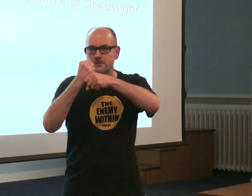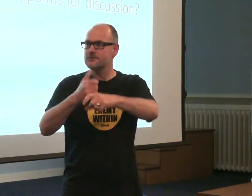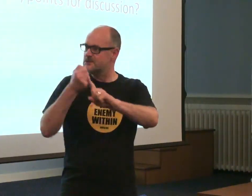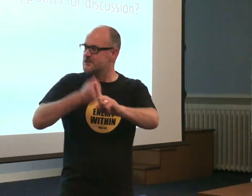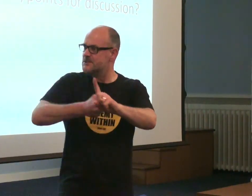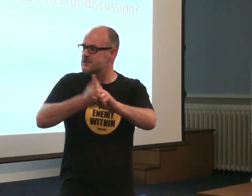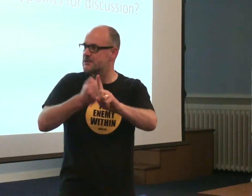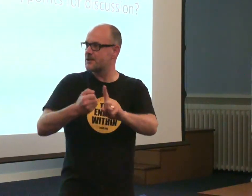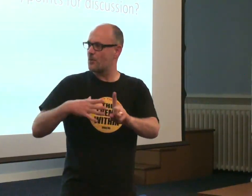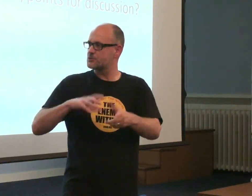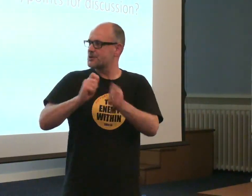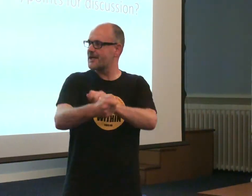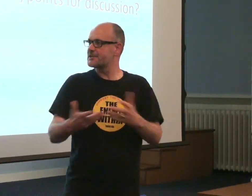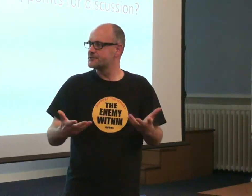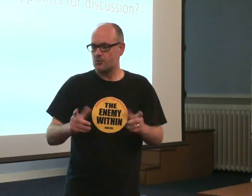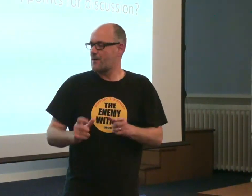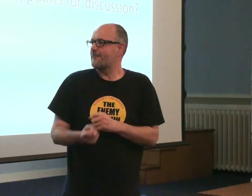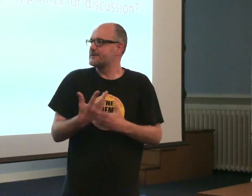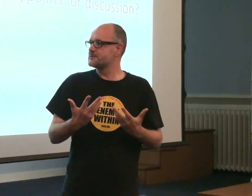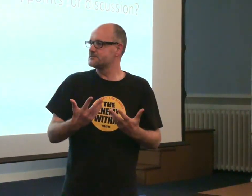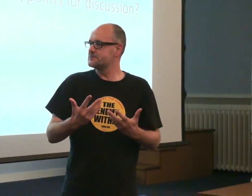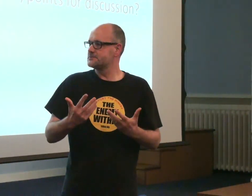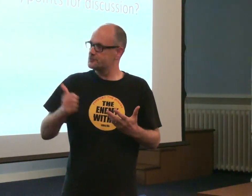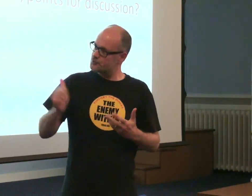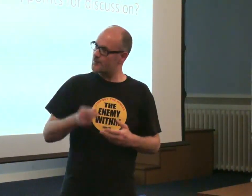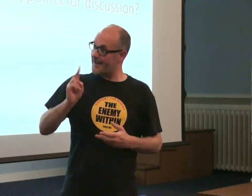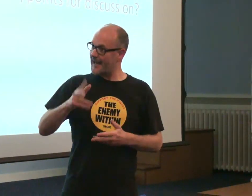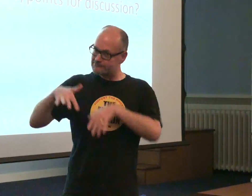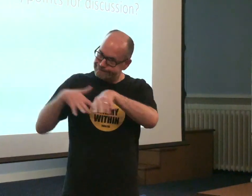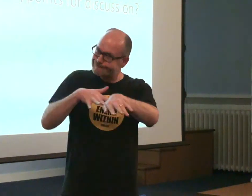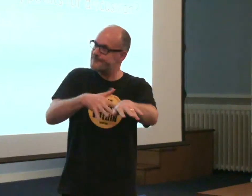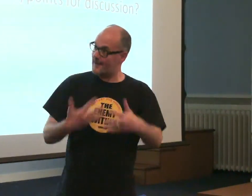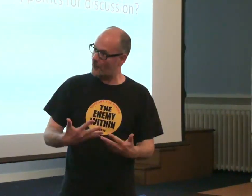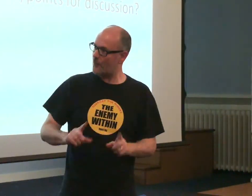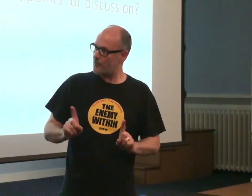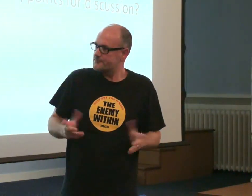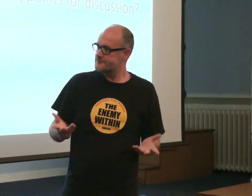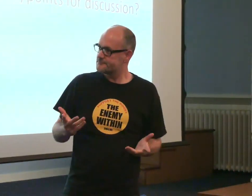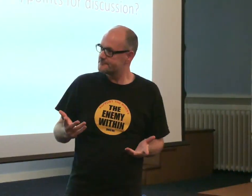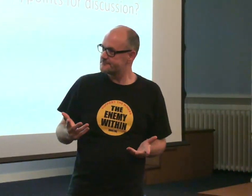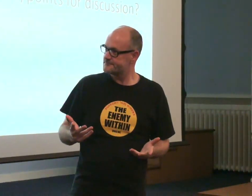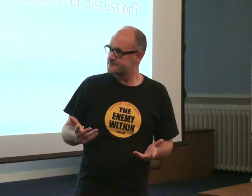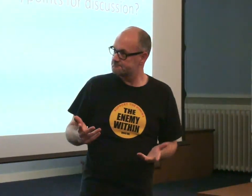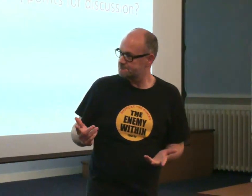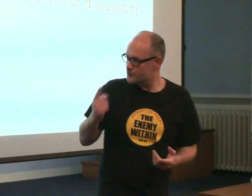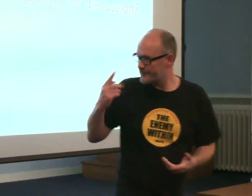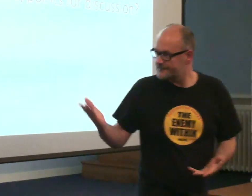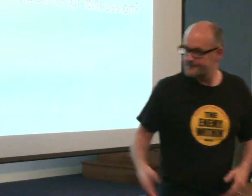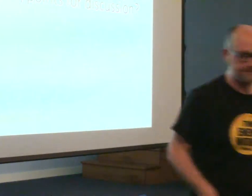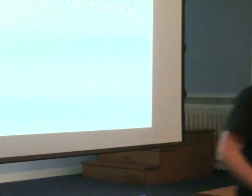and we had the deaf community campaigning for change. But, you know, what's happened? That seems to have died down. Do you think